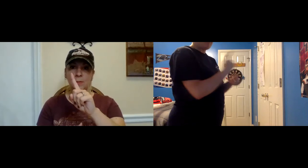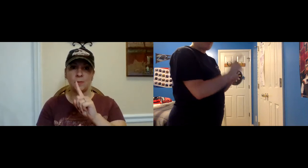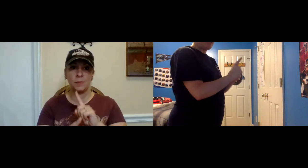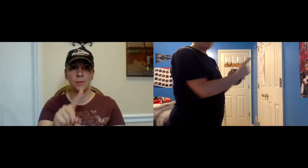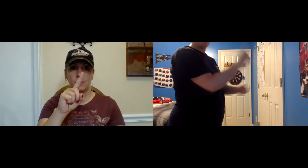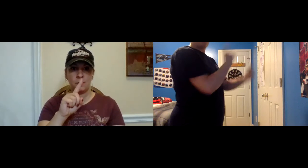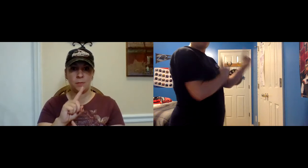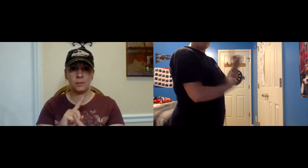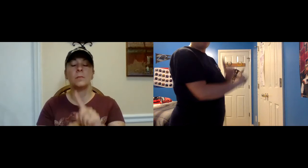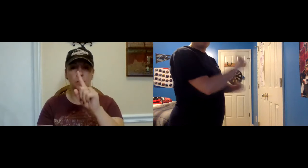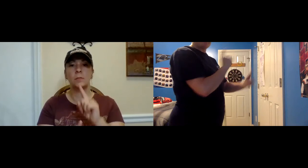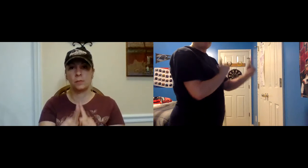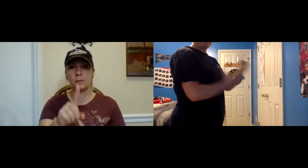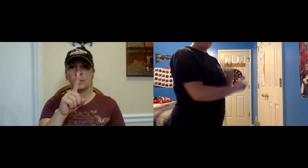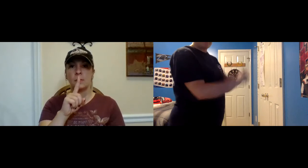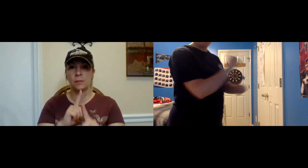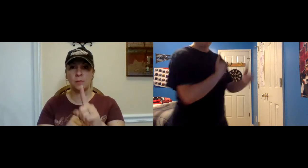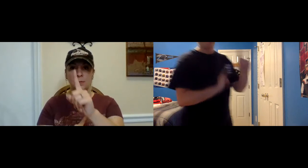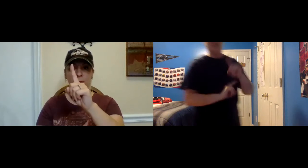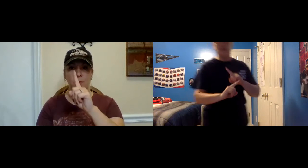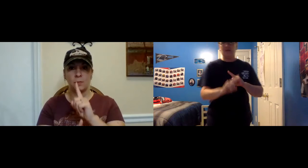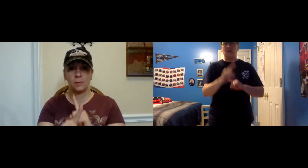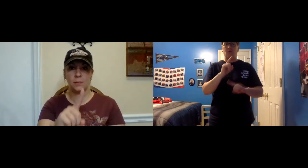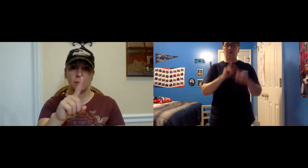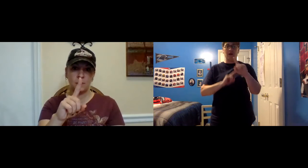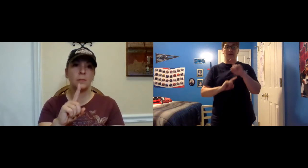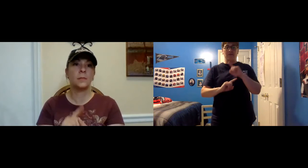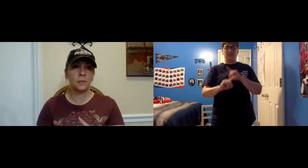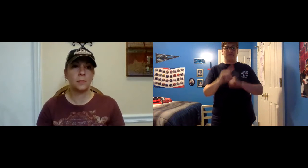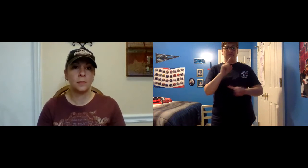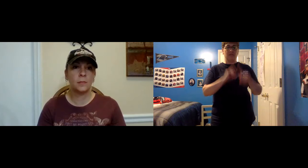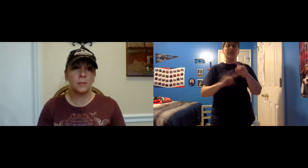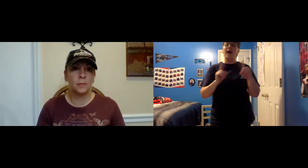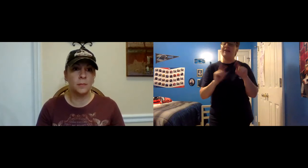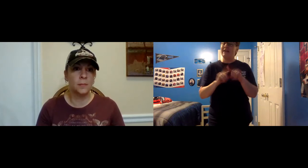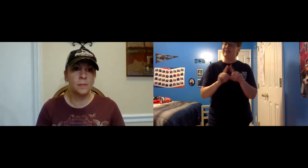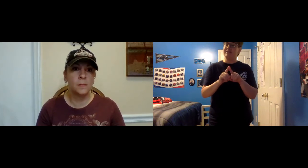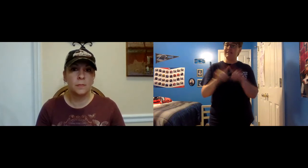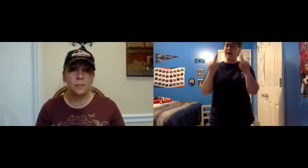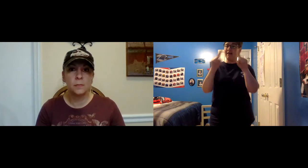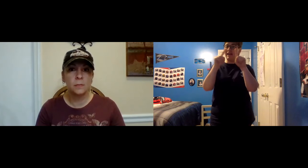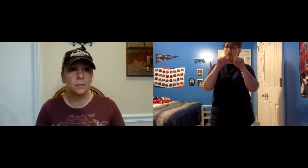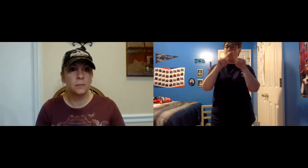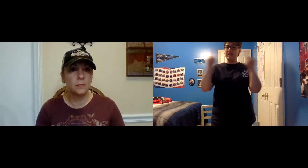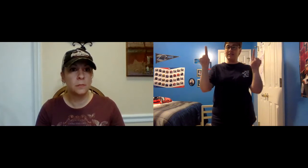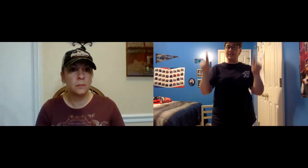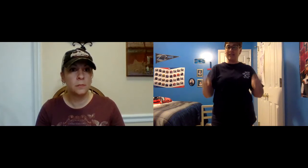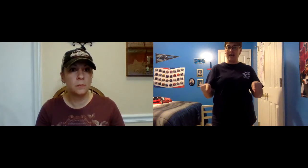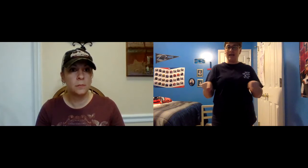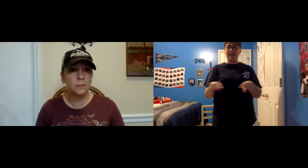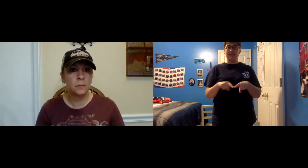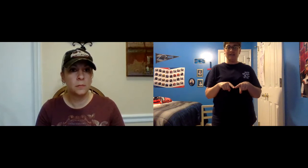another sign, but yeah, if you're just saying I'm signing, or not, now this is not like what is